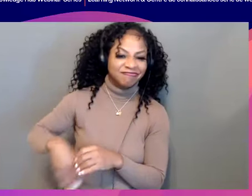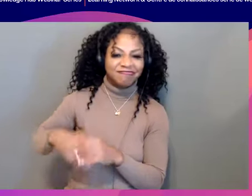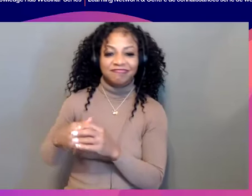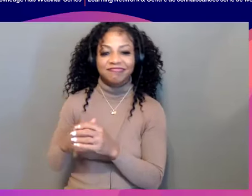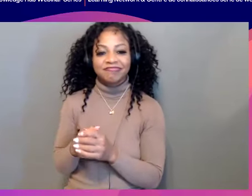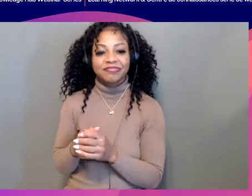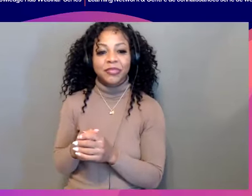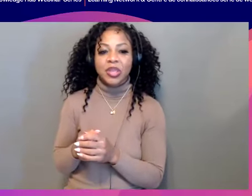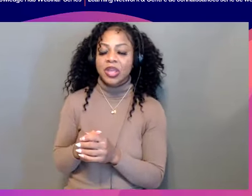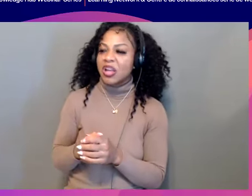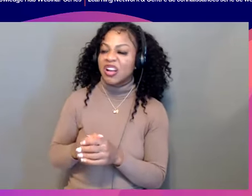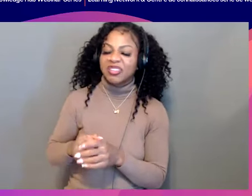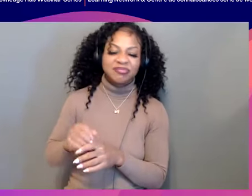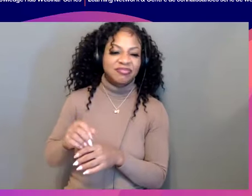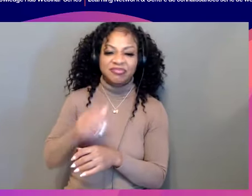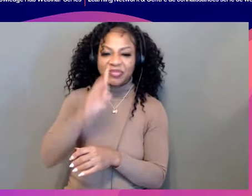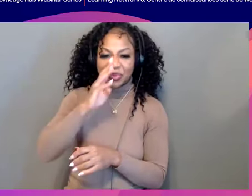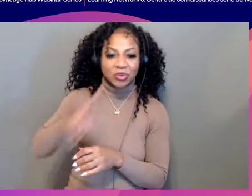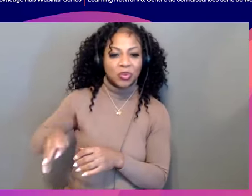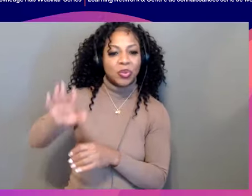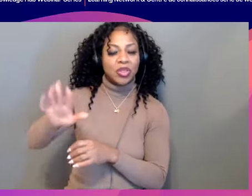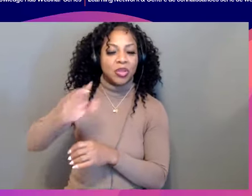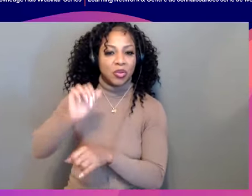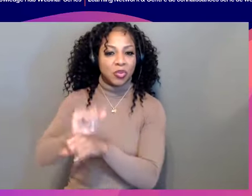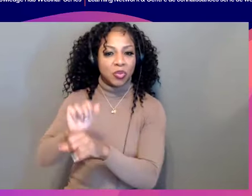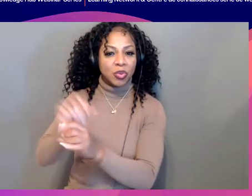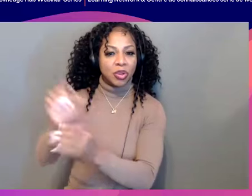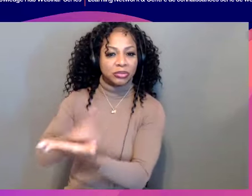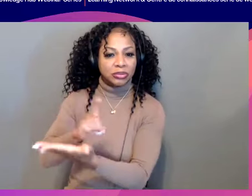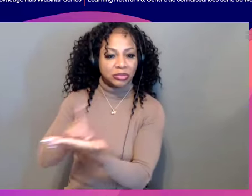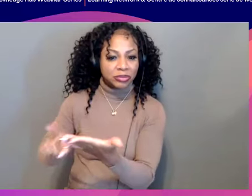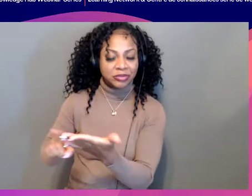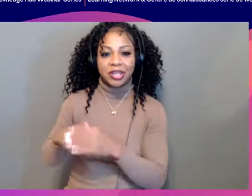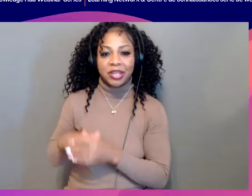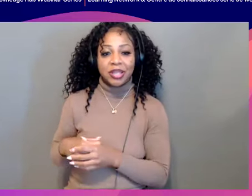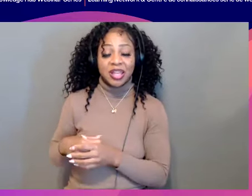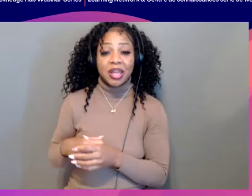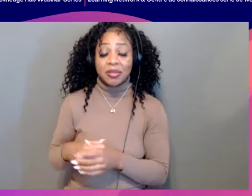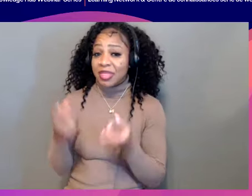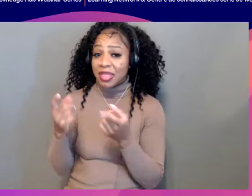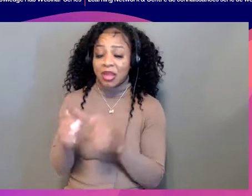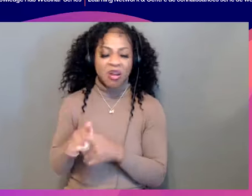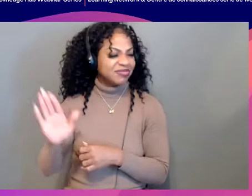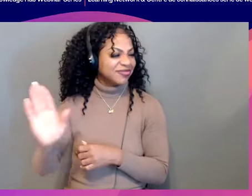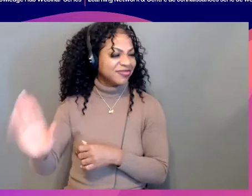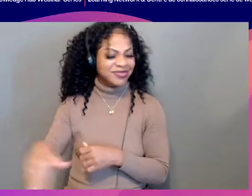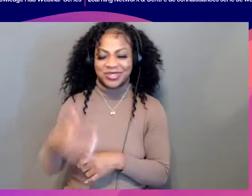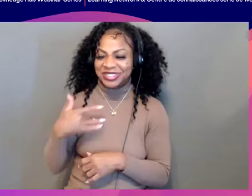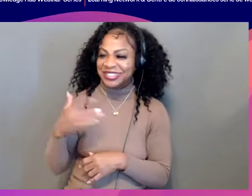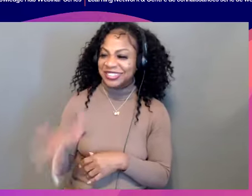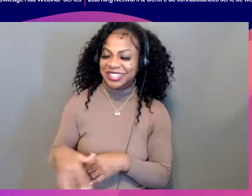dismissing experiences of discrimination, with comments like that doesn't happen here or you're being too